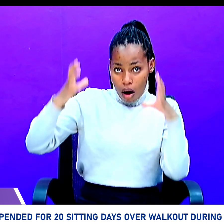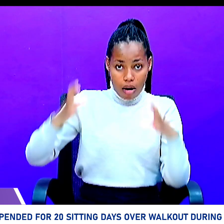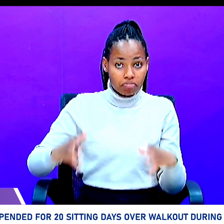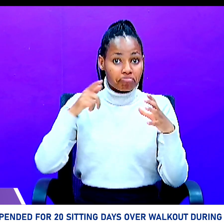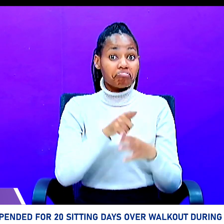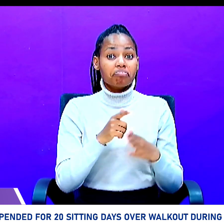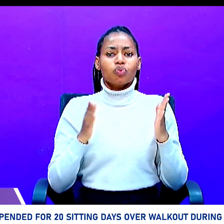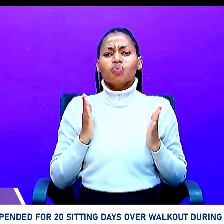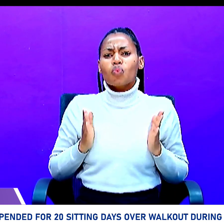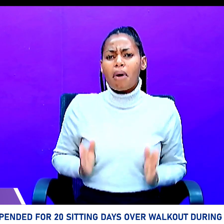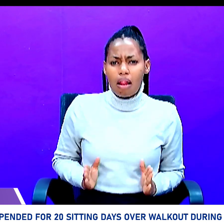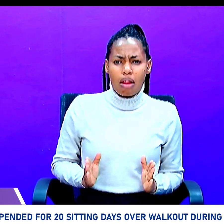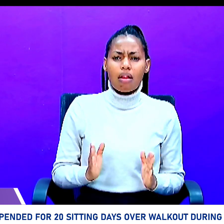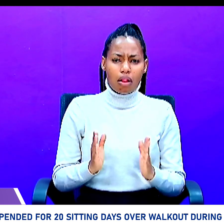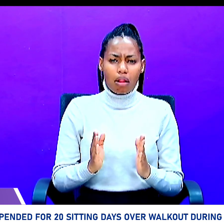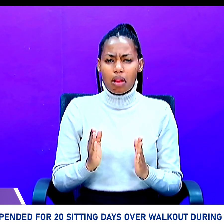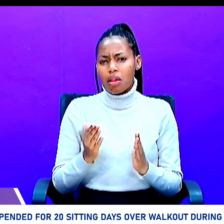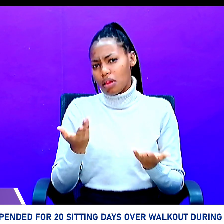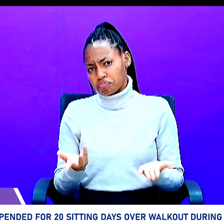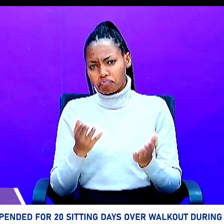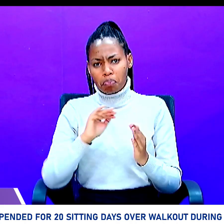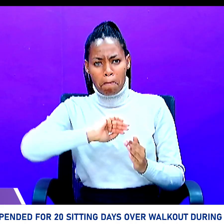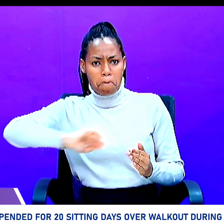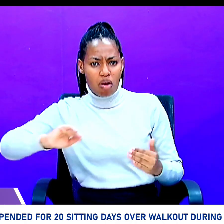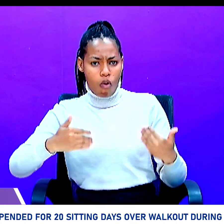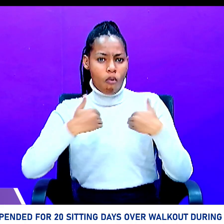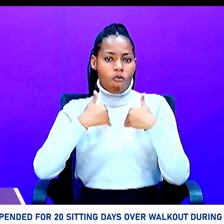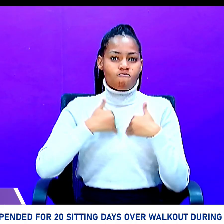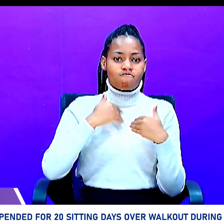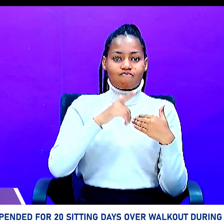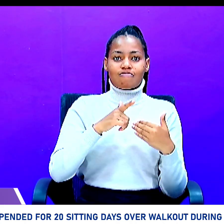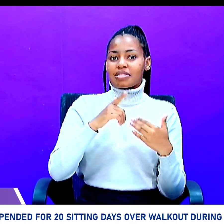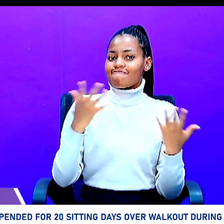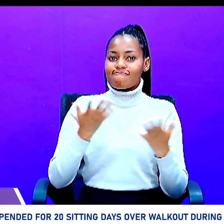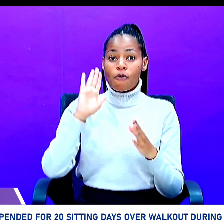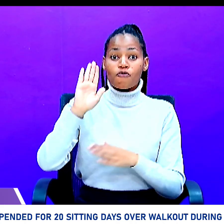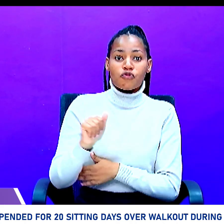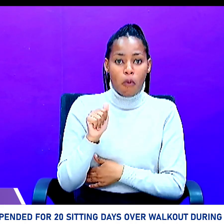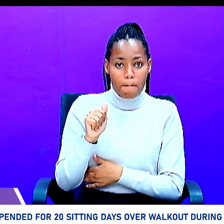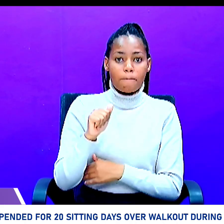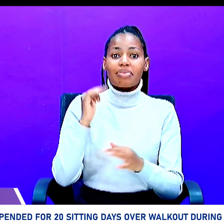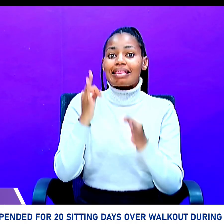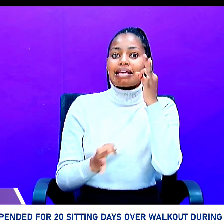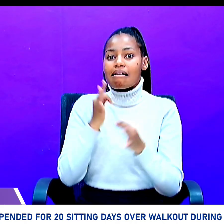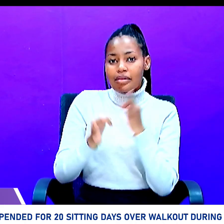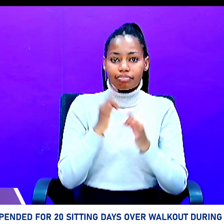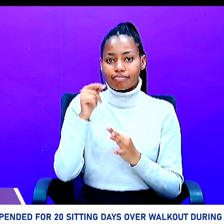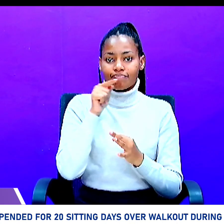17 packages containing human remains had been retrieved from the Embakasi Kware dam